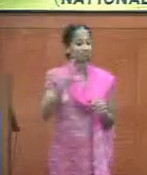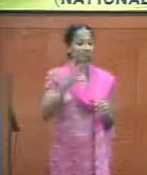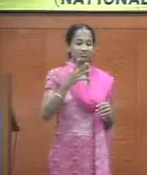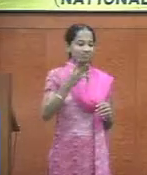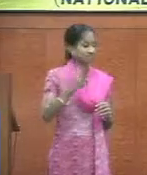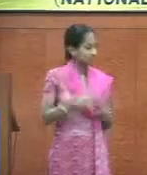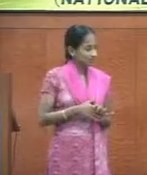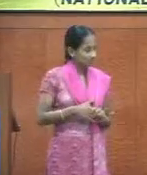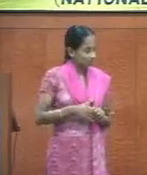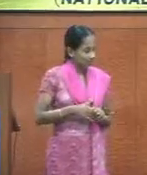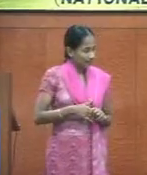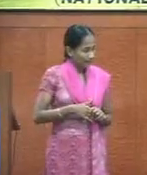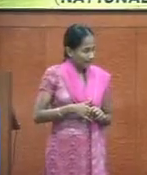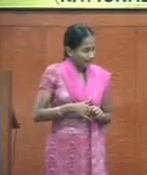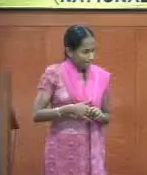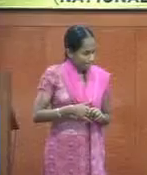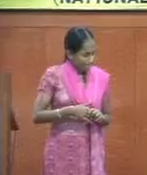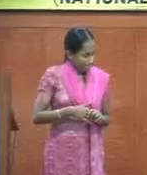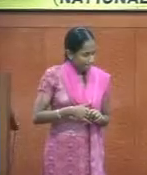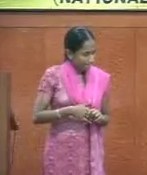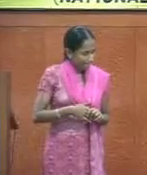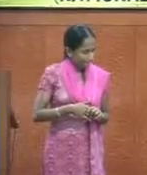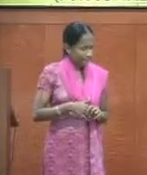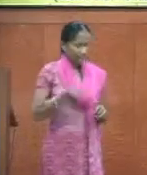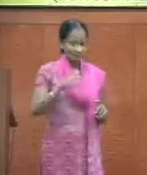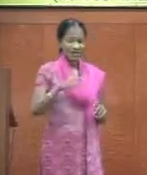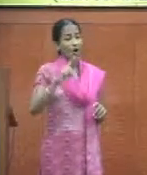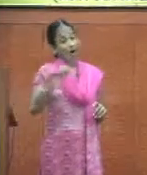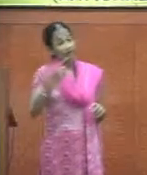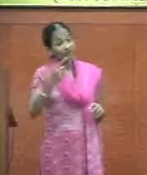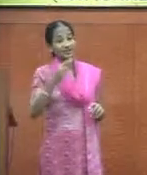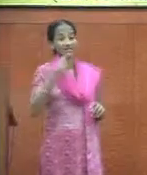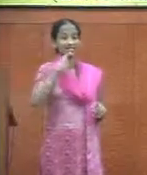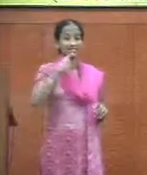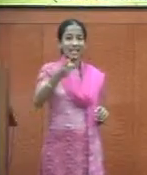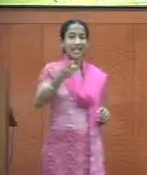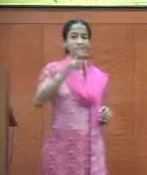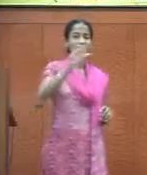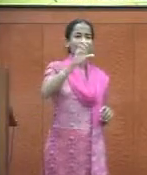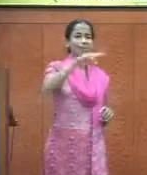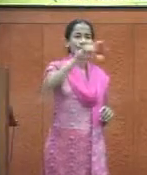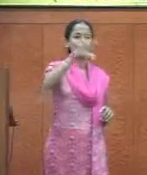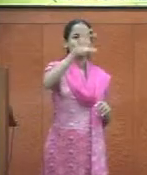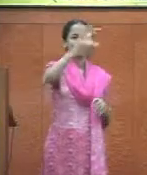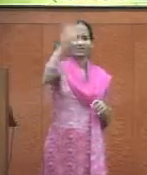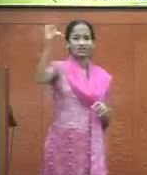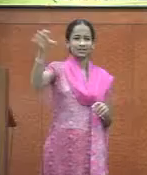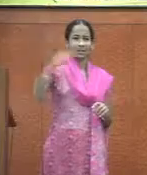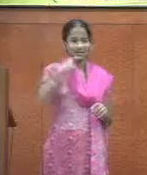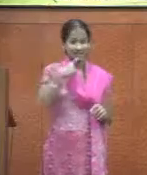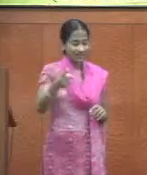illness. Now the I keep raising this question at all such